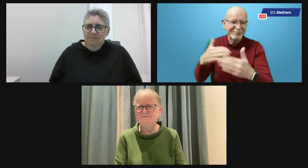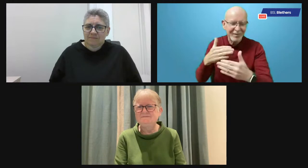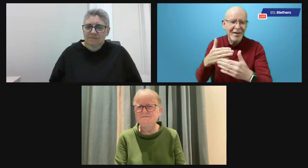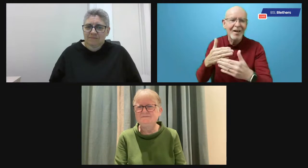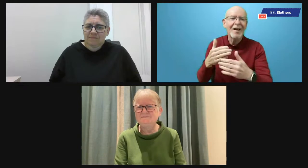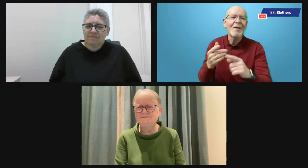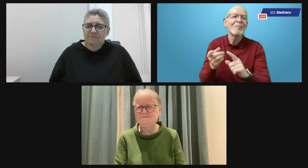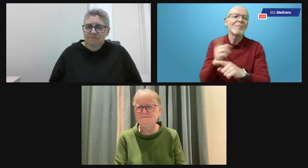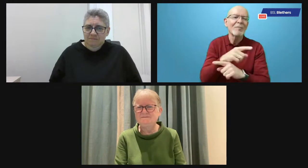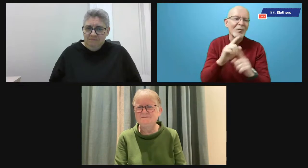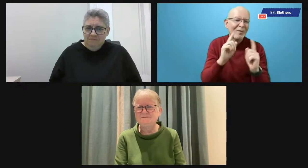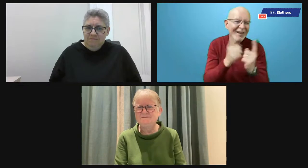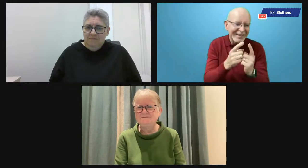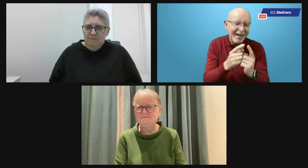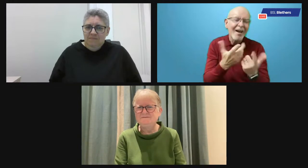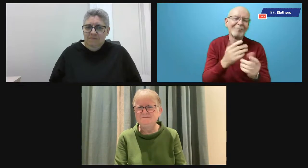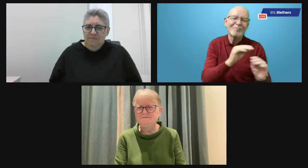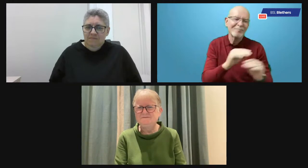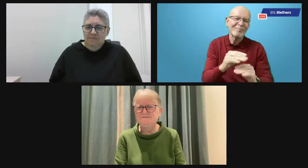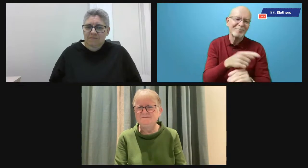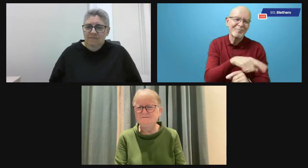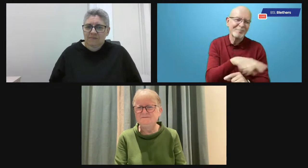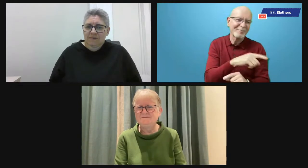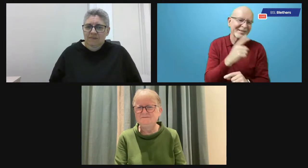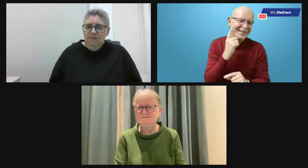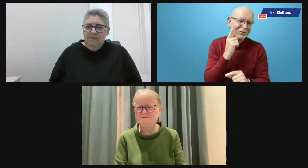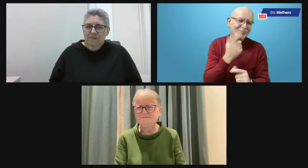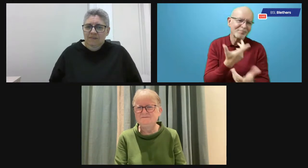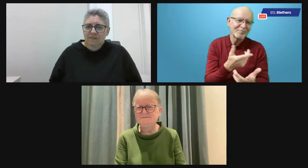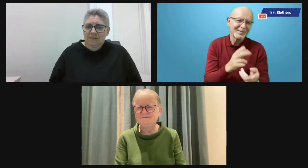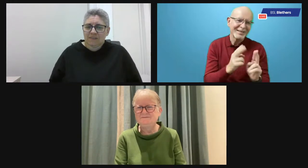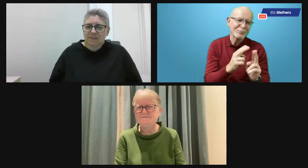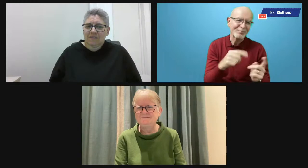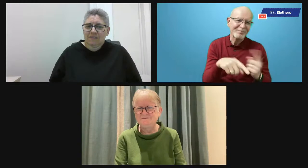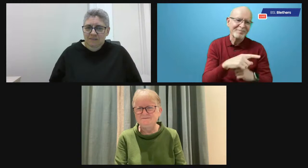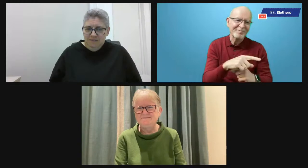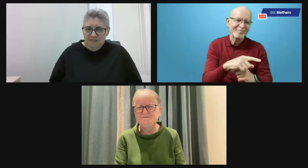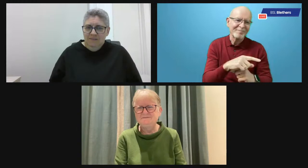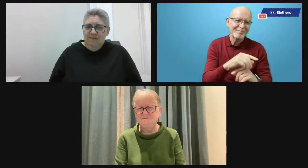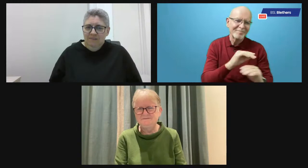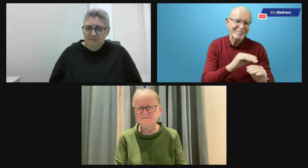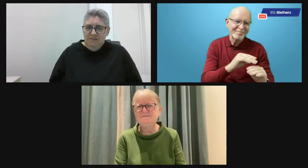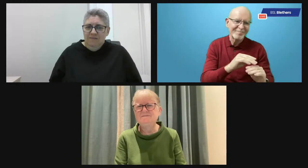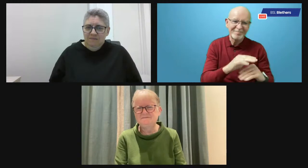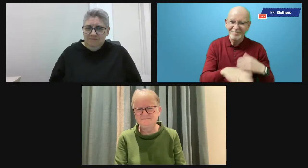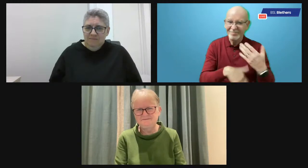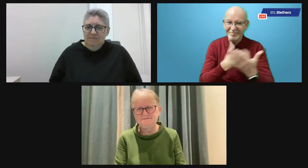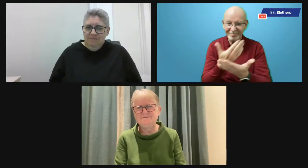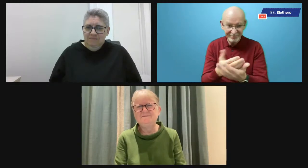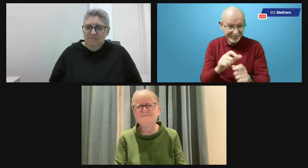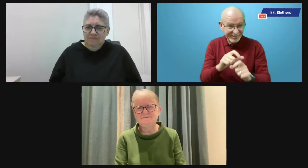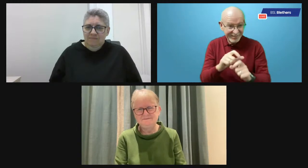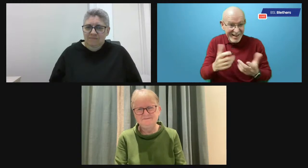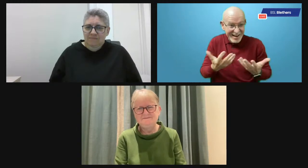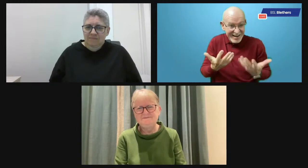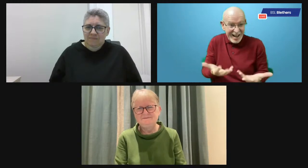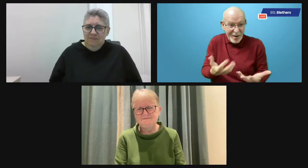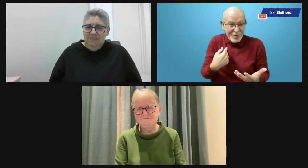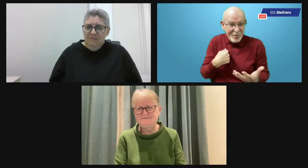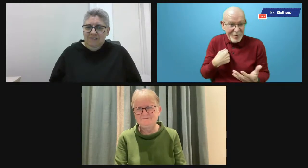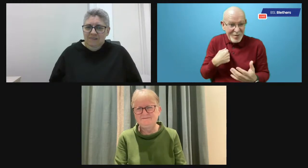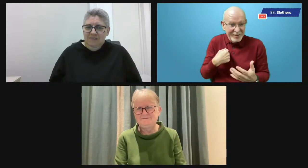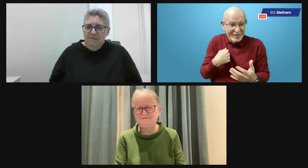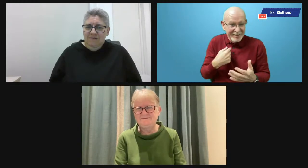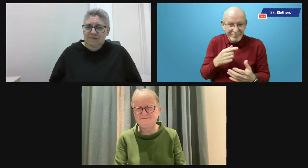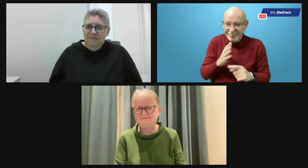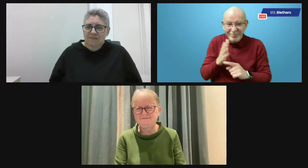teaching, I was encouraging other deaf people to become teachers, and then went to university and was starting to train